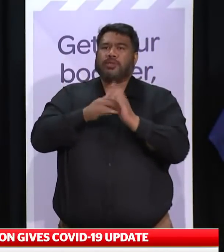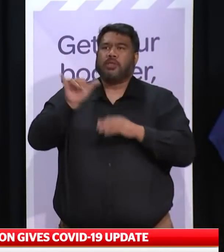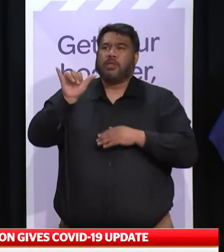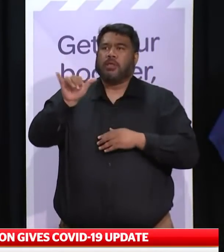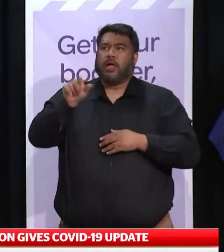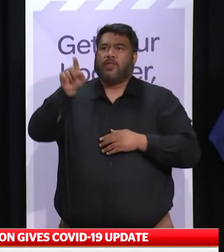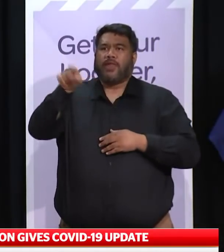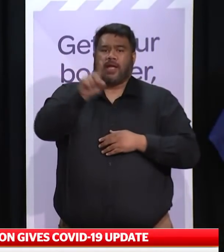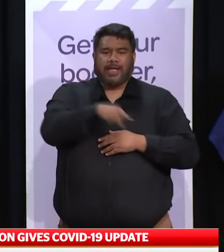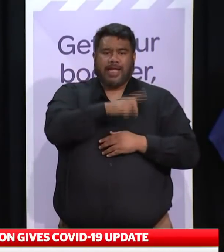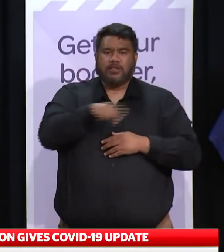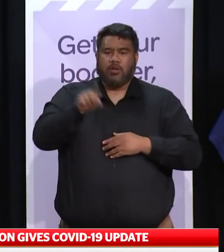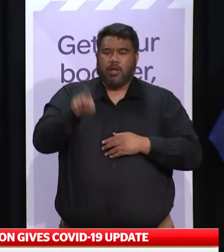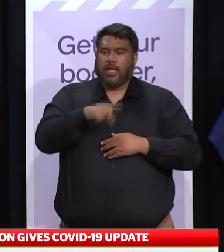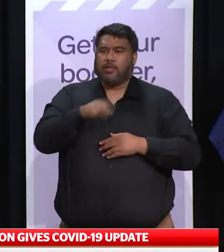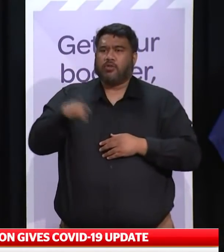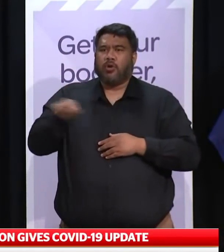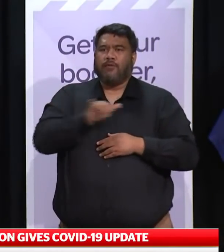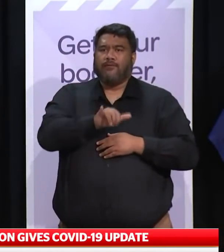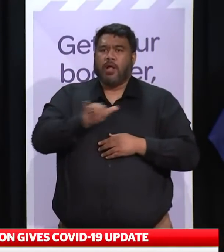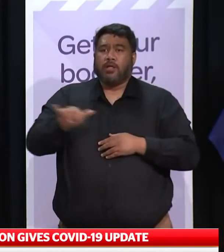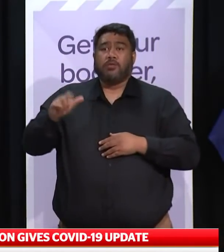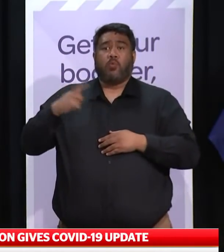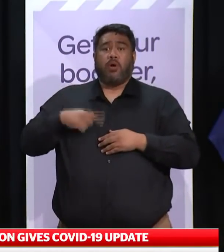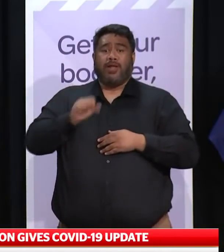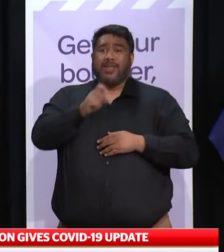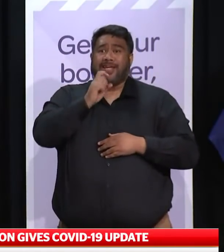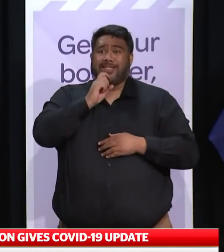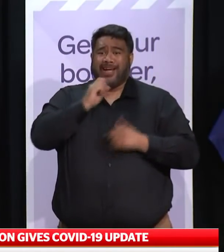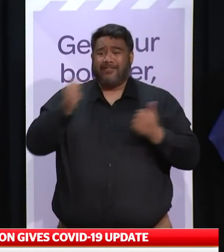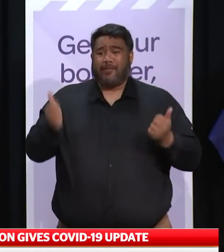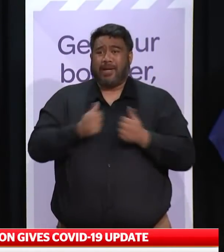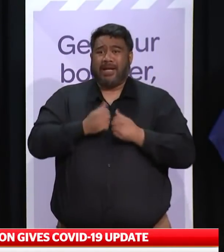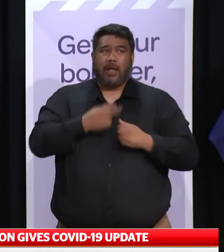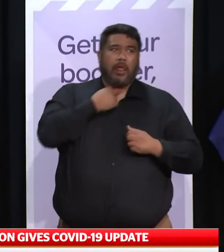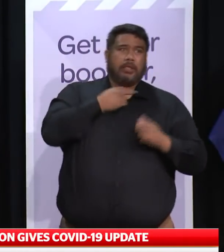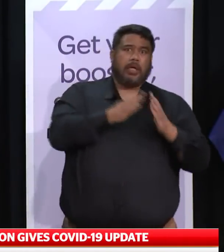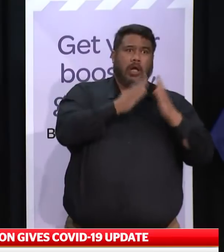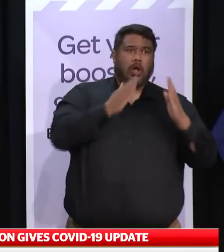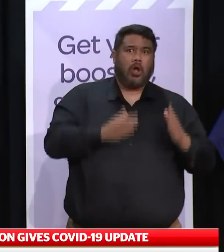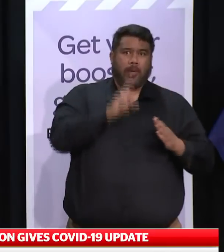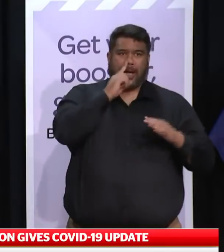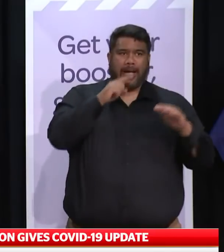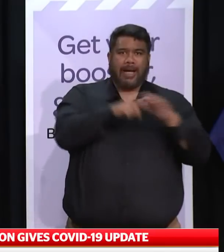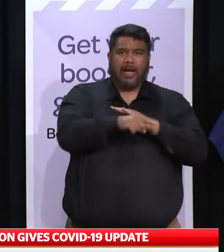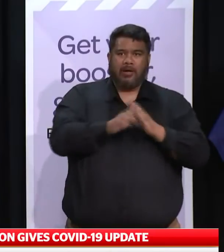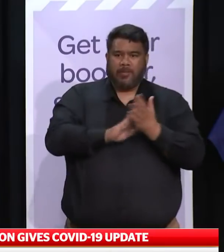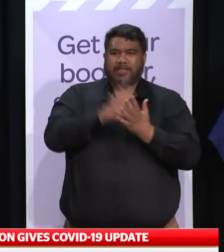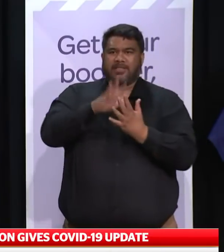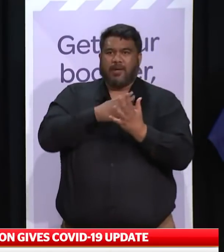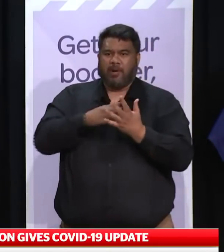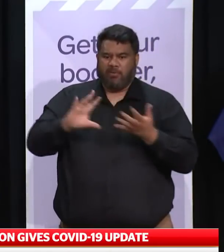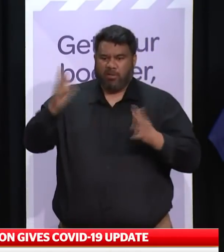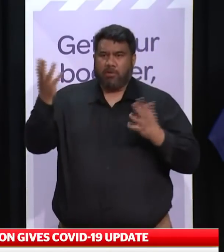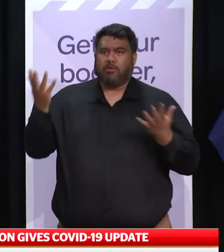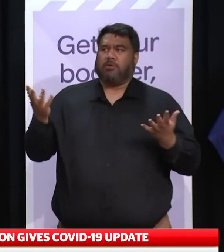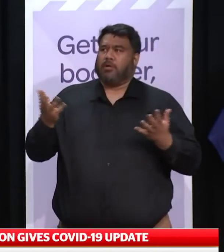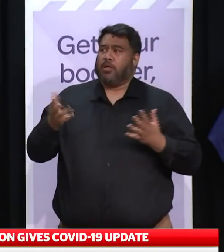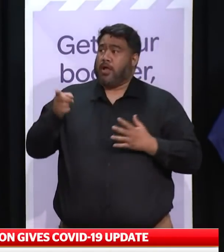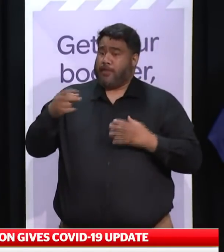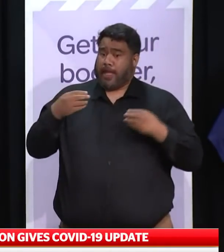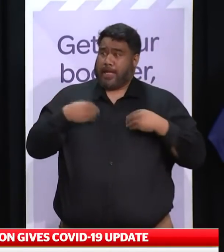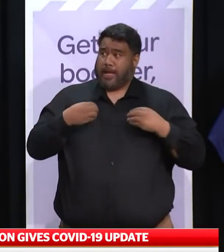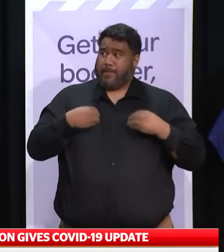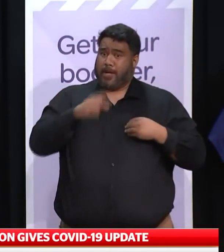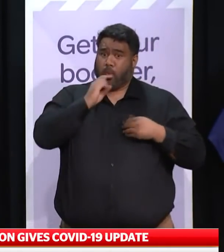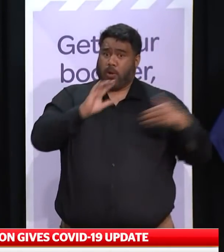cancelling flights because so many of their staff are now in isolation and they can't keep up their usual schedule. Are you looking at bringing companies like that into